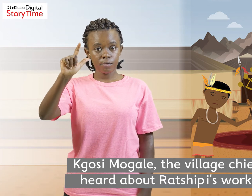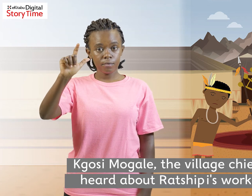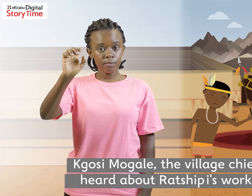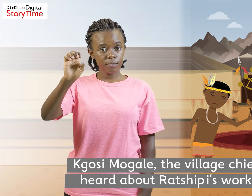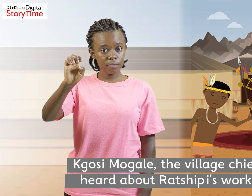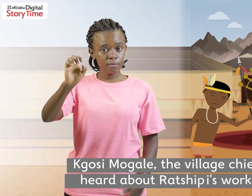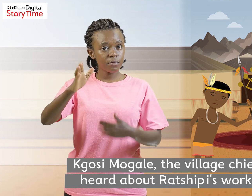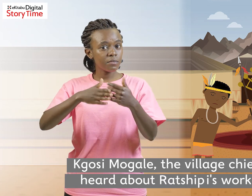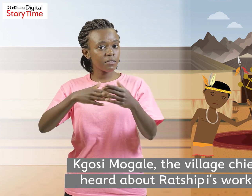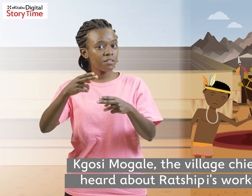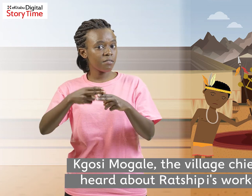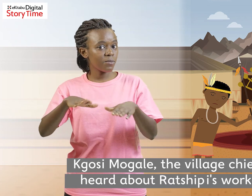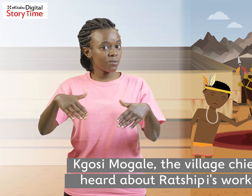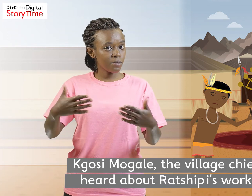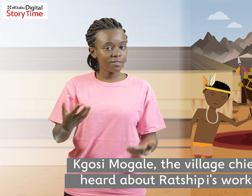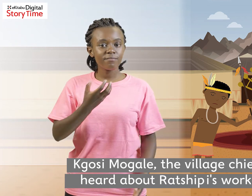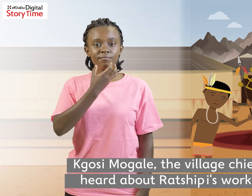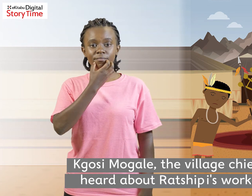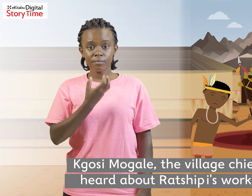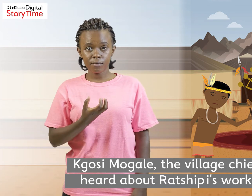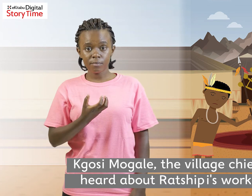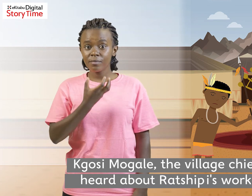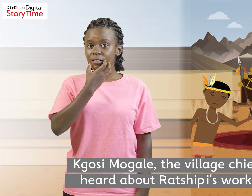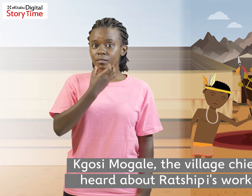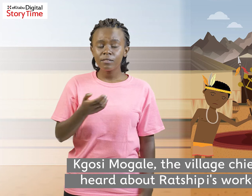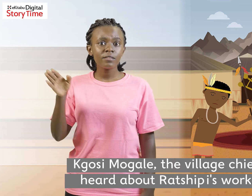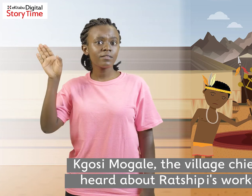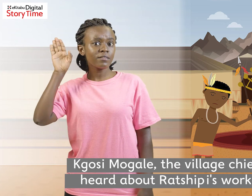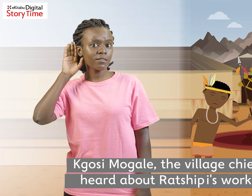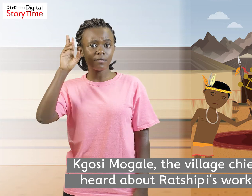Gosi Mogale, the village chief, heard about Ratshipi's work.